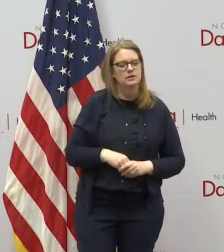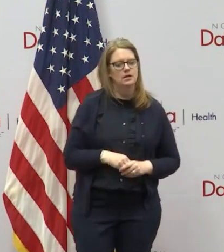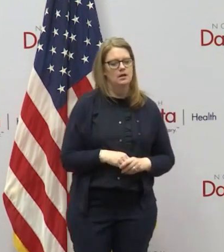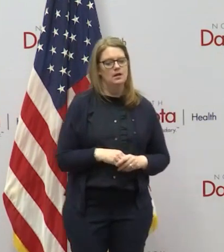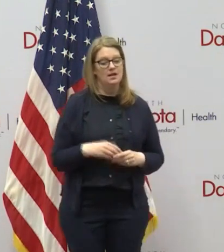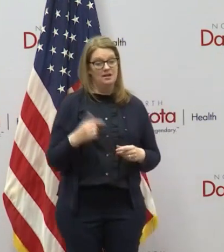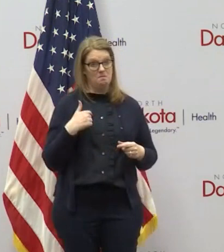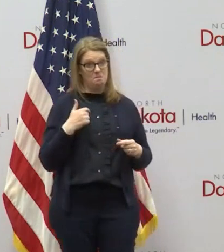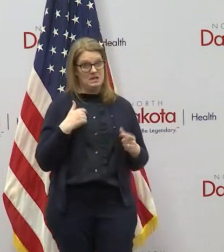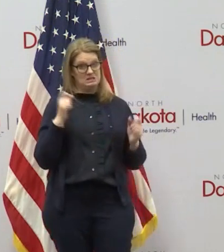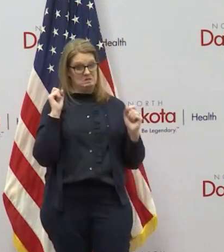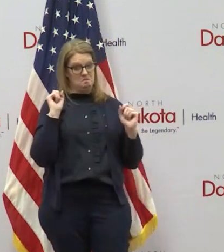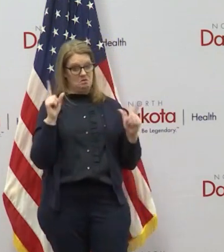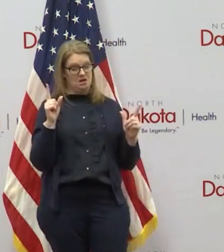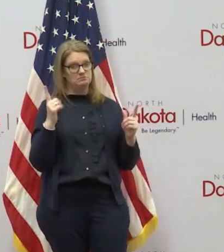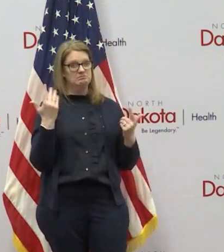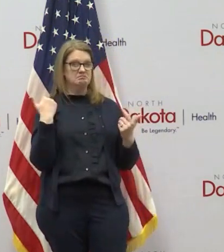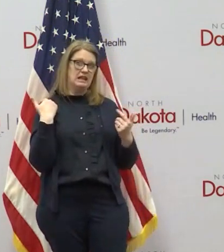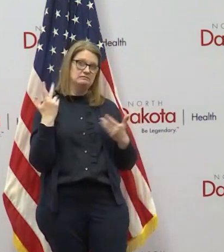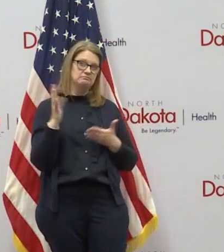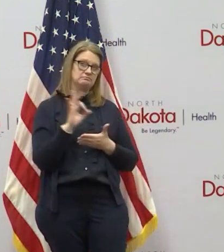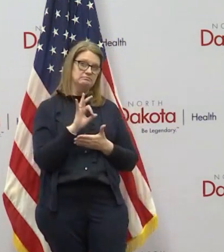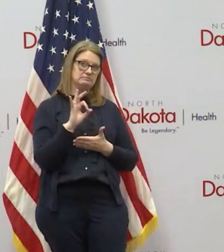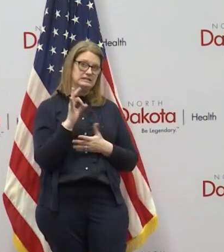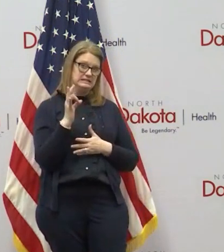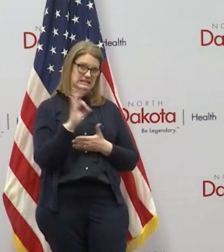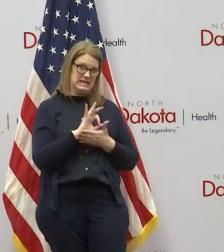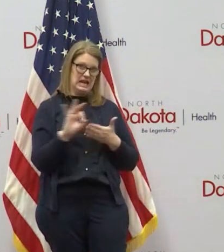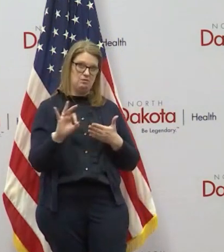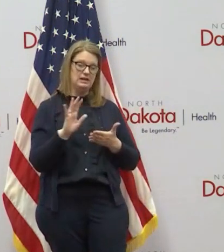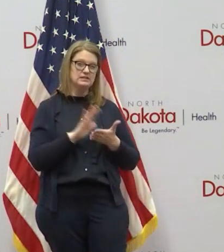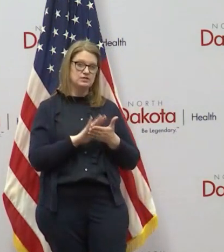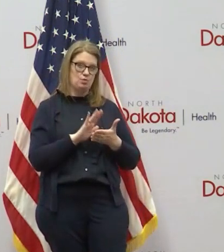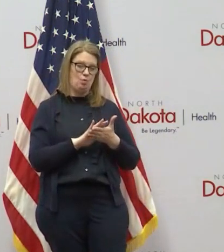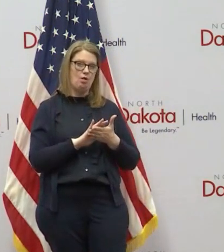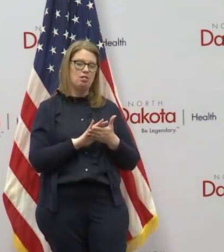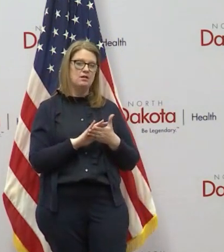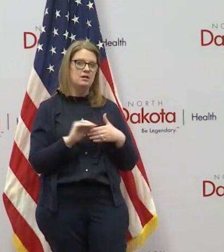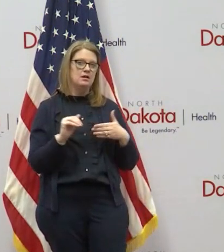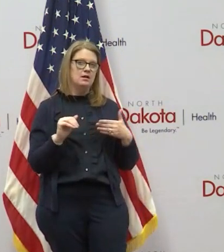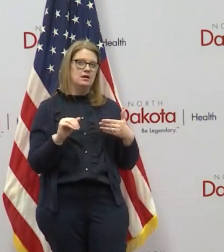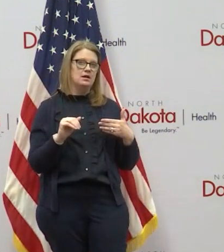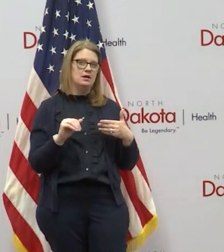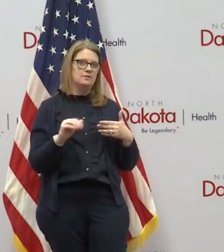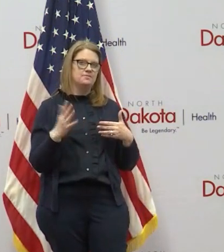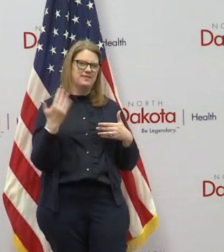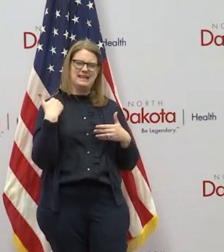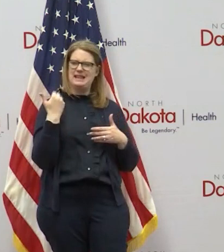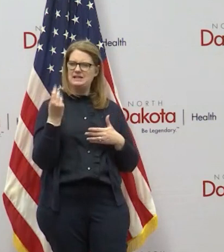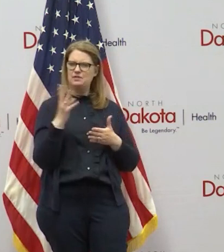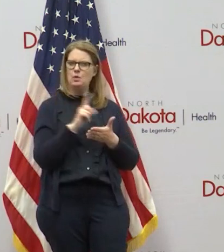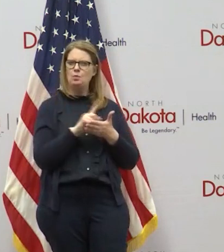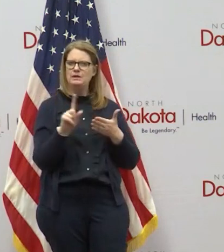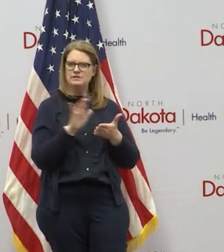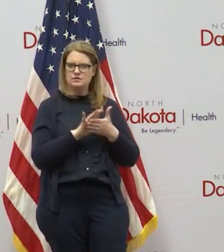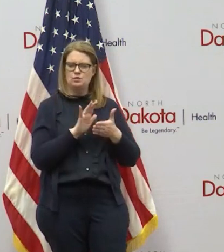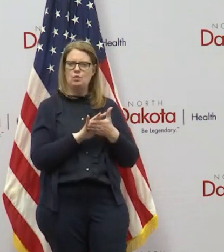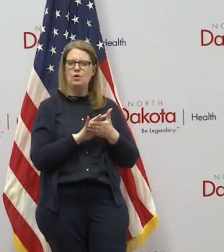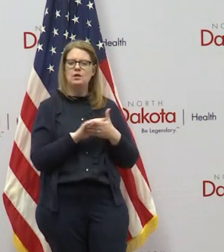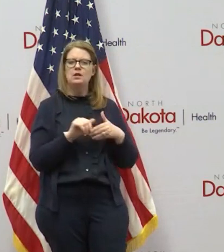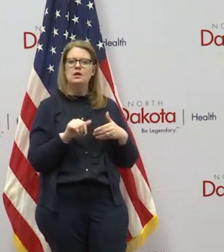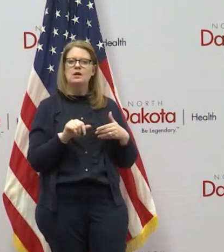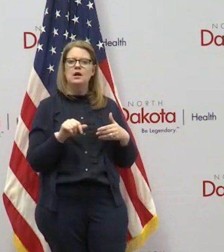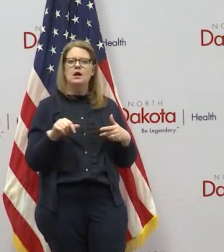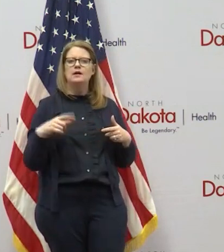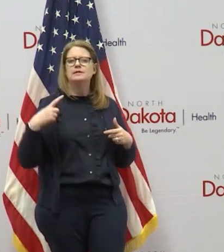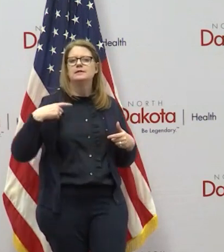pandemic, I guess the last 9 weeks of school, as we finish out strong the last few weeks of school across the state, what has